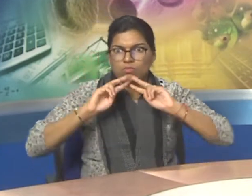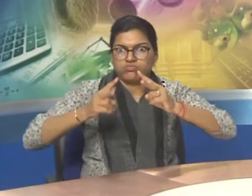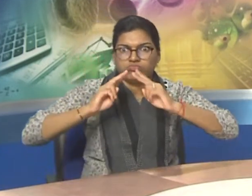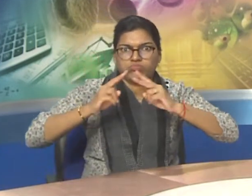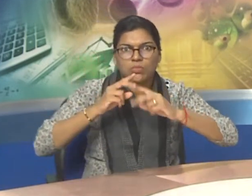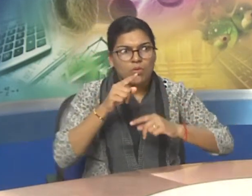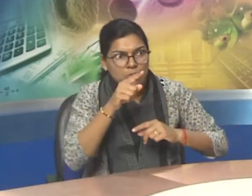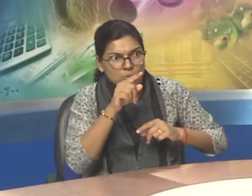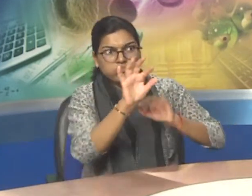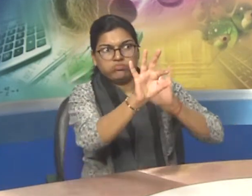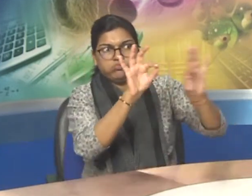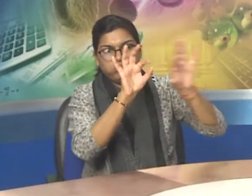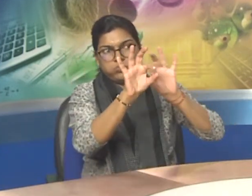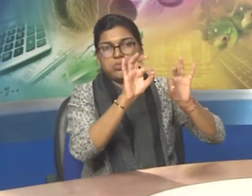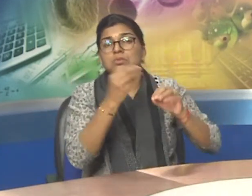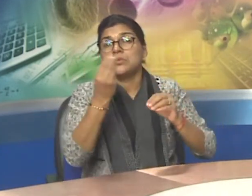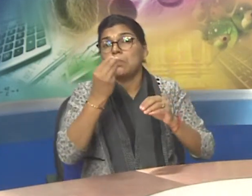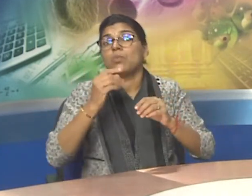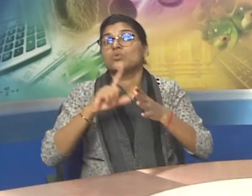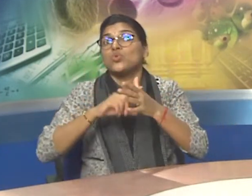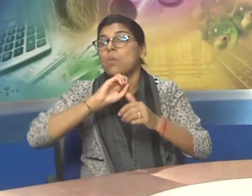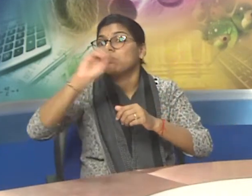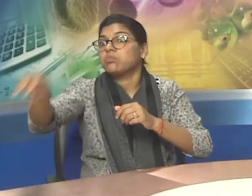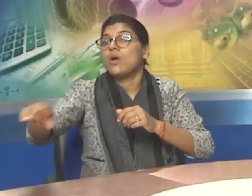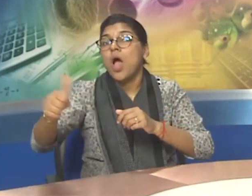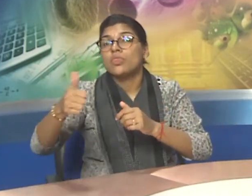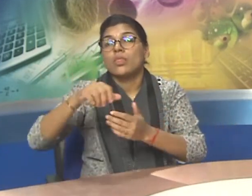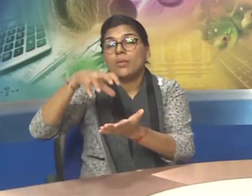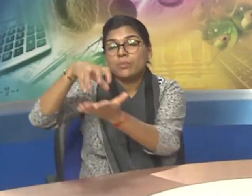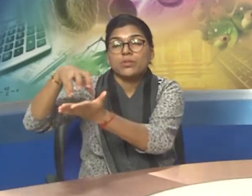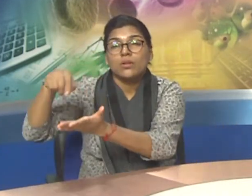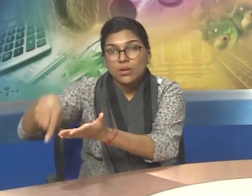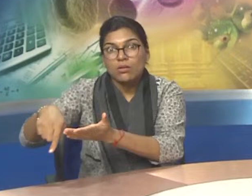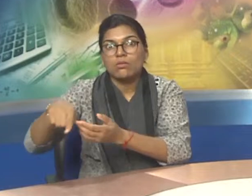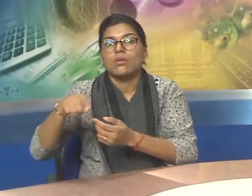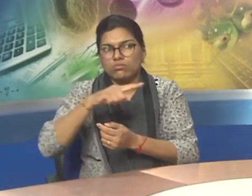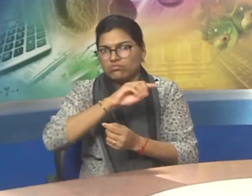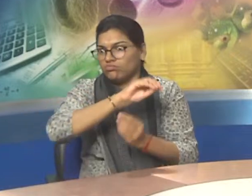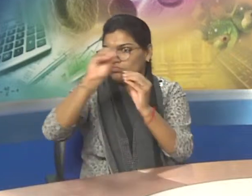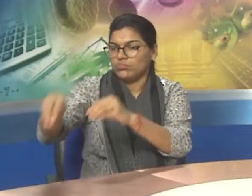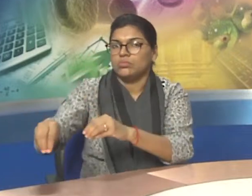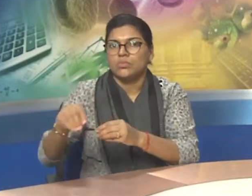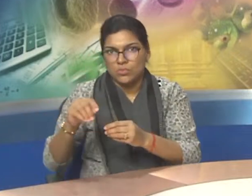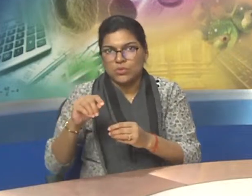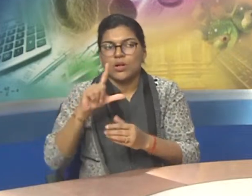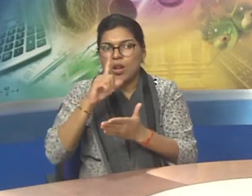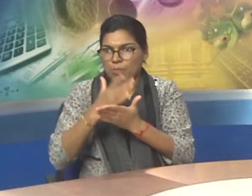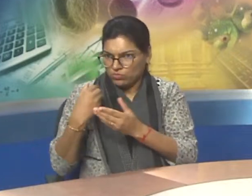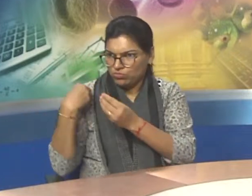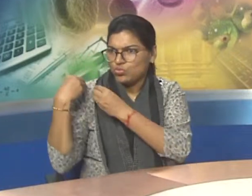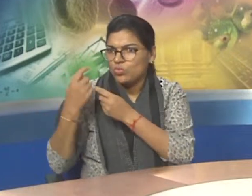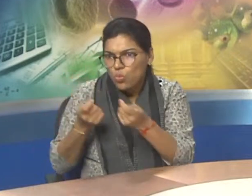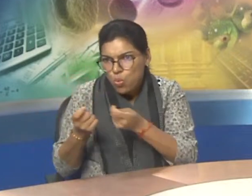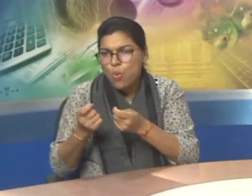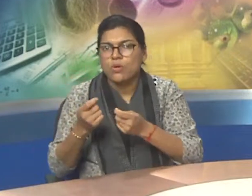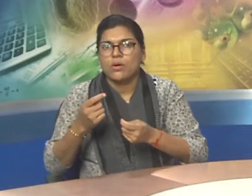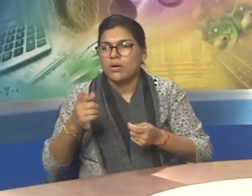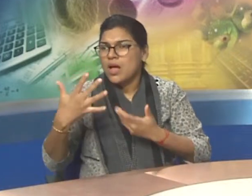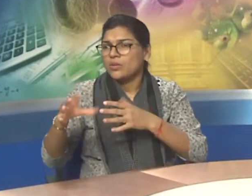utilize the library in a proper way. So to exploit all the resources which are available in the library, the competent library staff